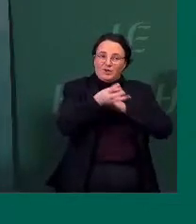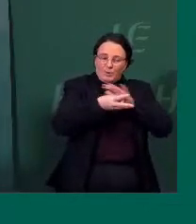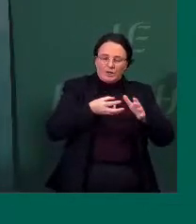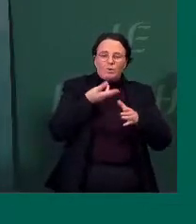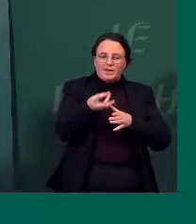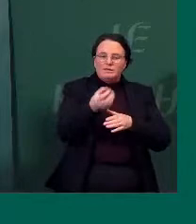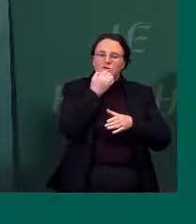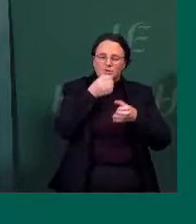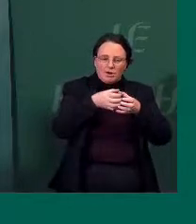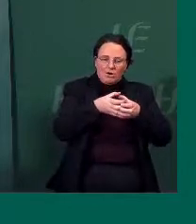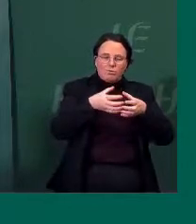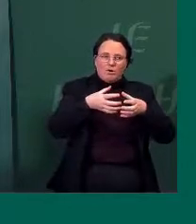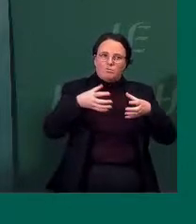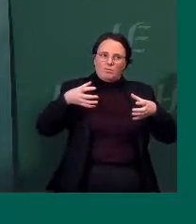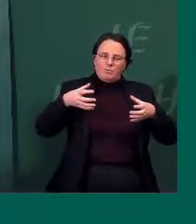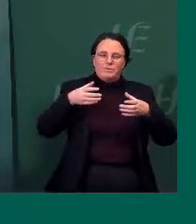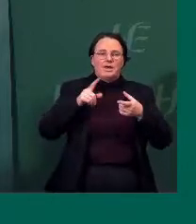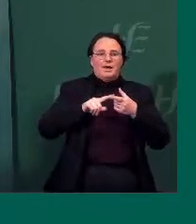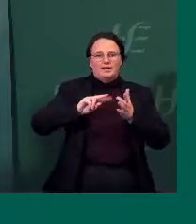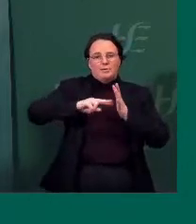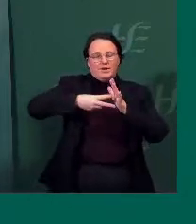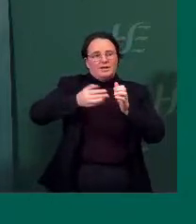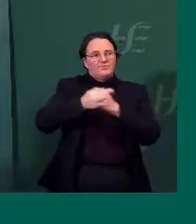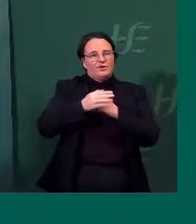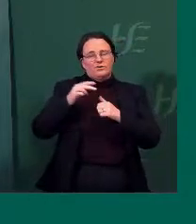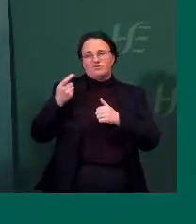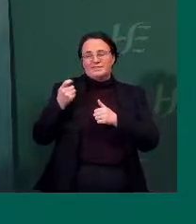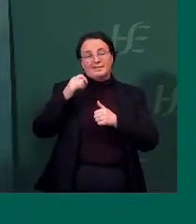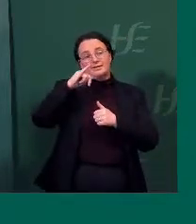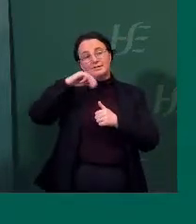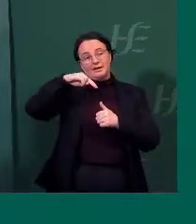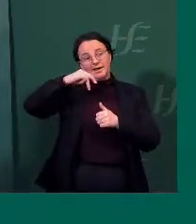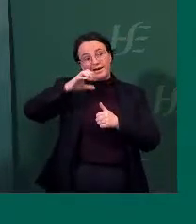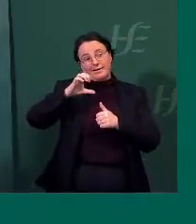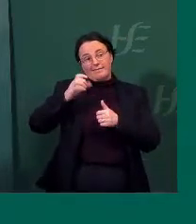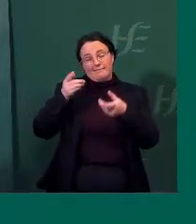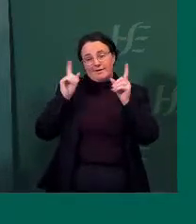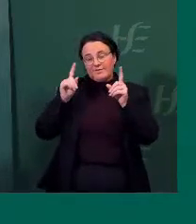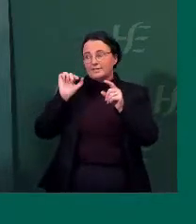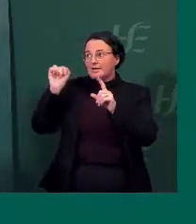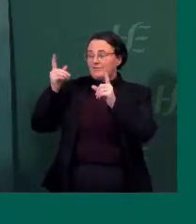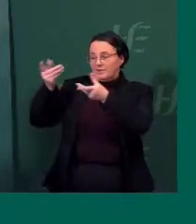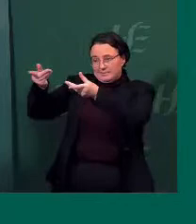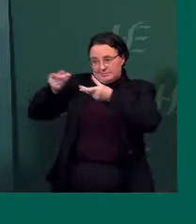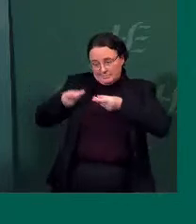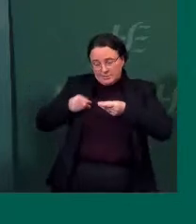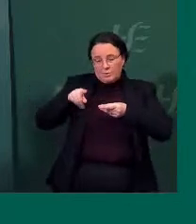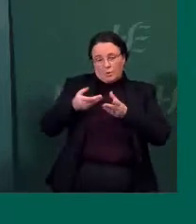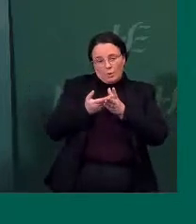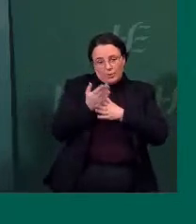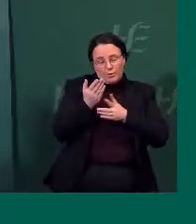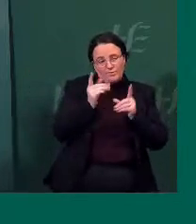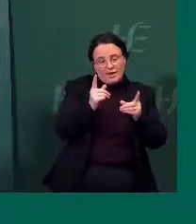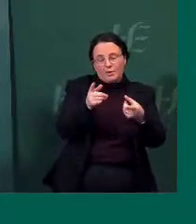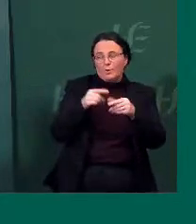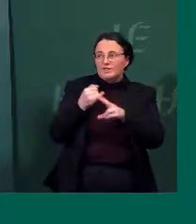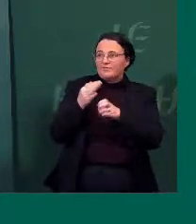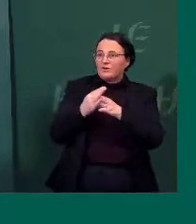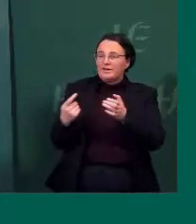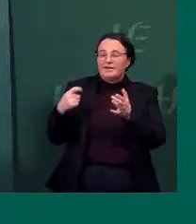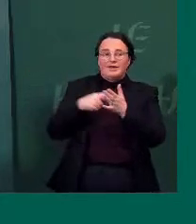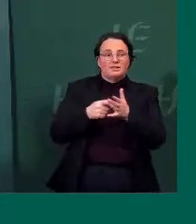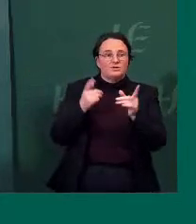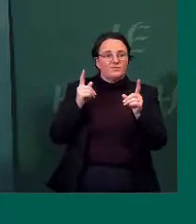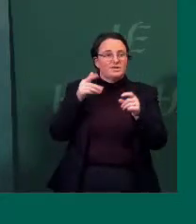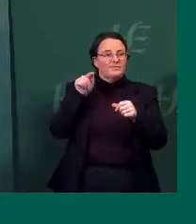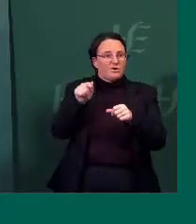walk-in. Lastly then, in terms of planning on the recent NIAC advice, we're still working through that advice while awaiting further advice in terms of younger people,